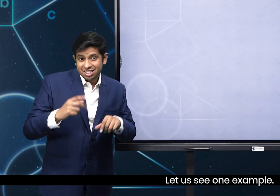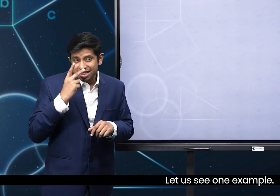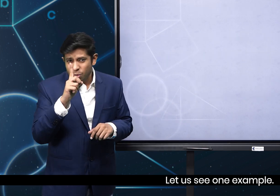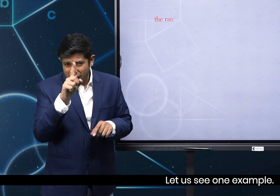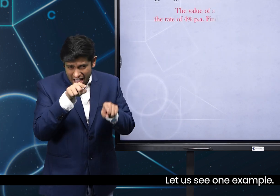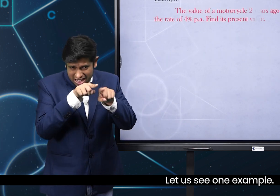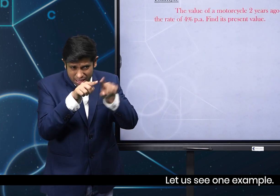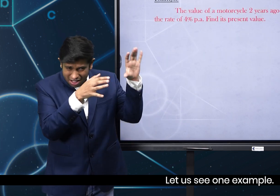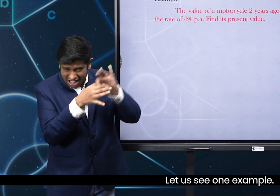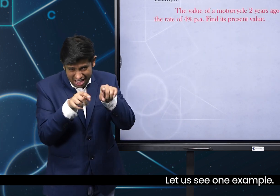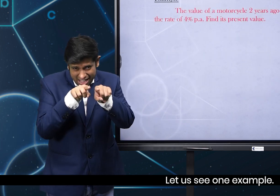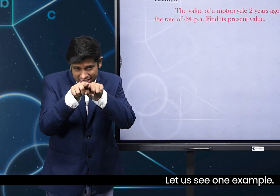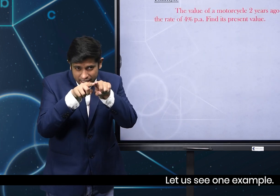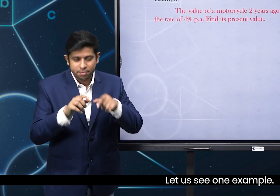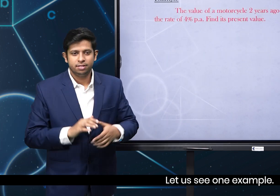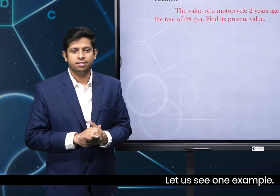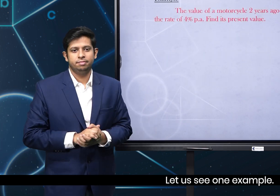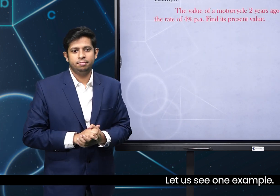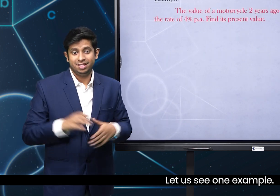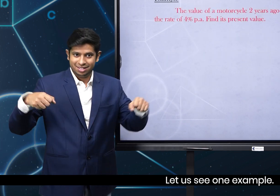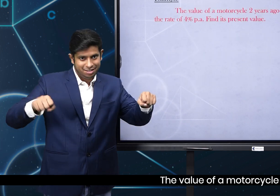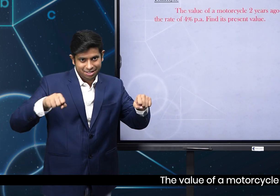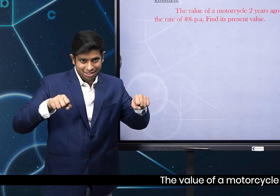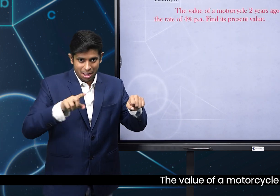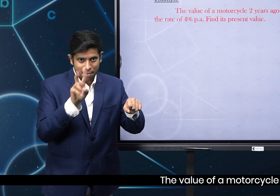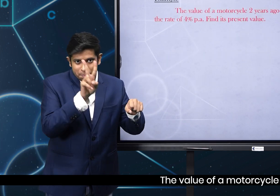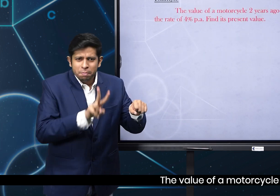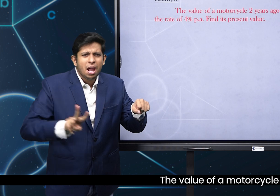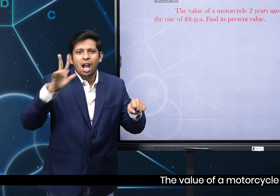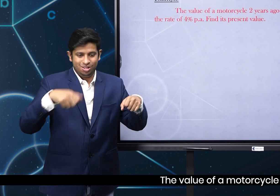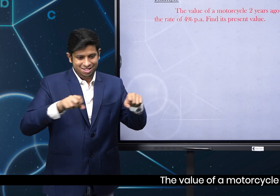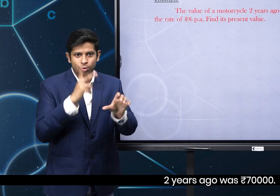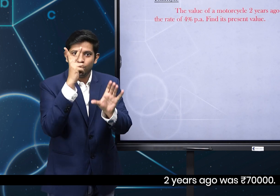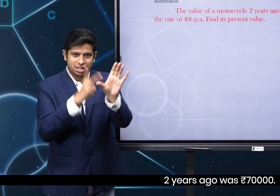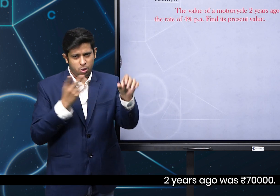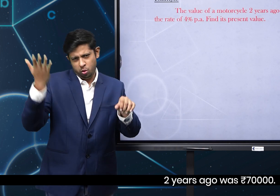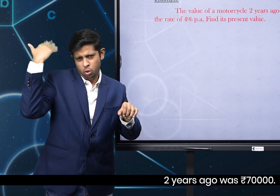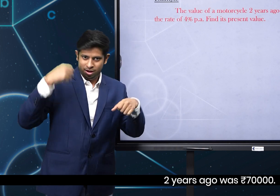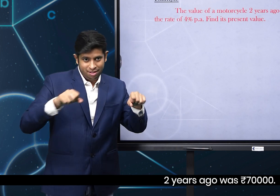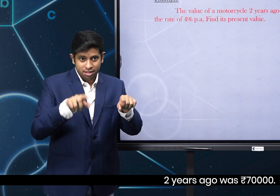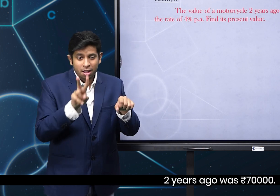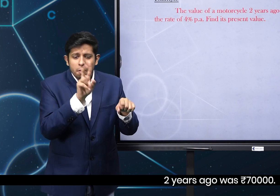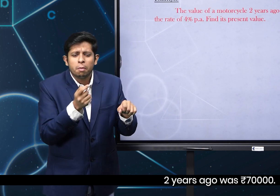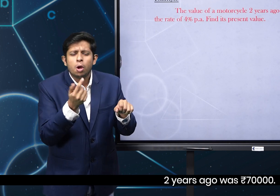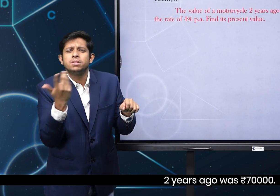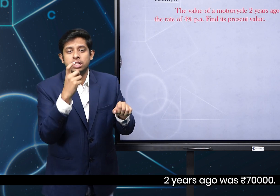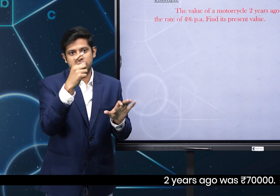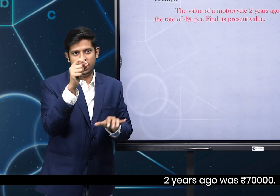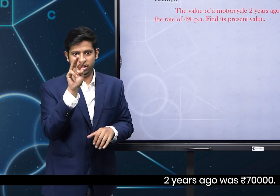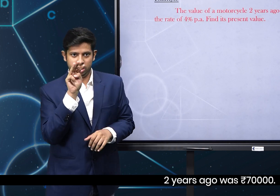Let us see one example. The value of a motorcycle 2 years ago was 70,000.